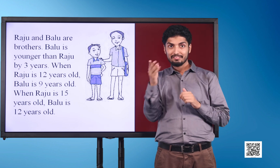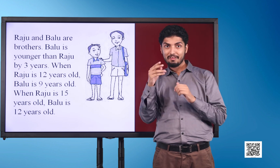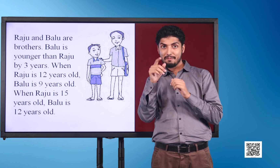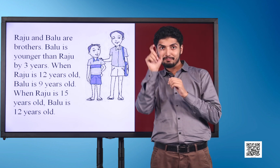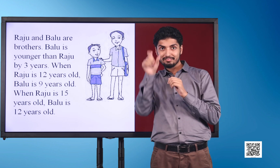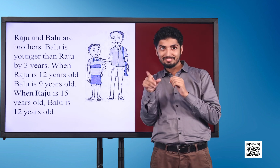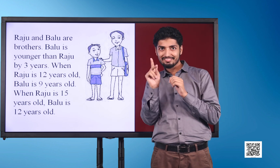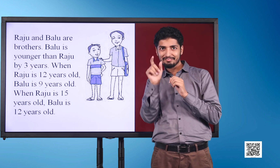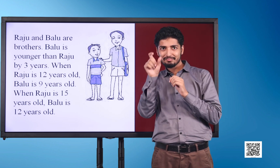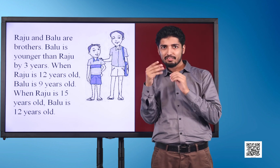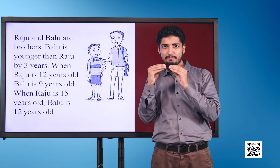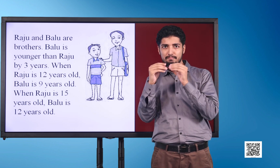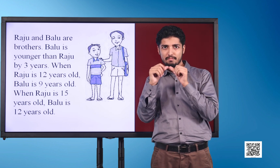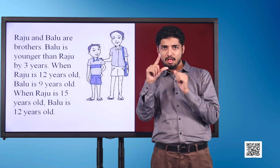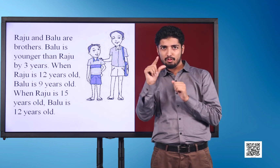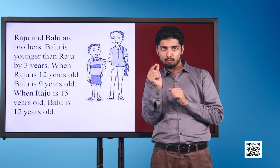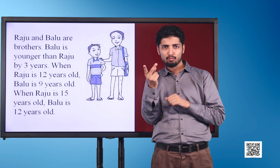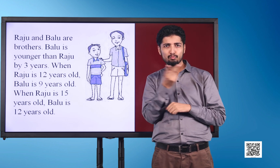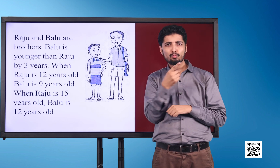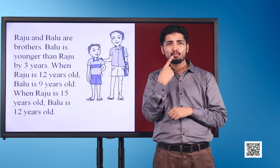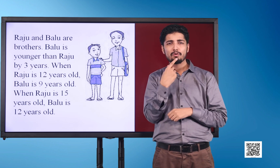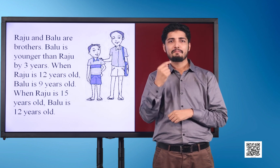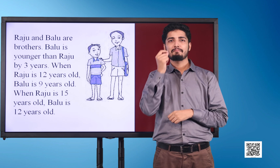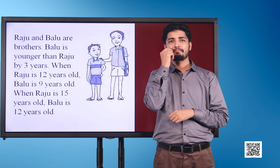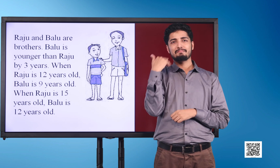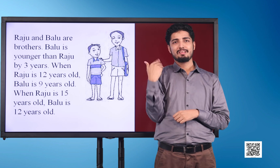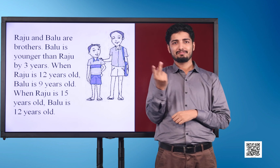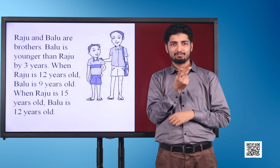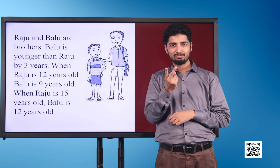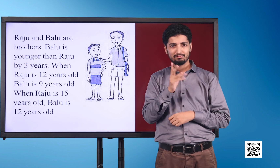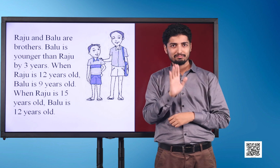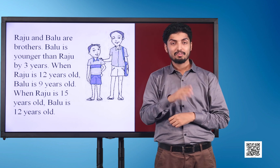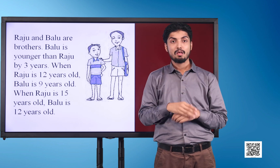Balu is 9 years old. When Raju is 15 years old, Balu is 12 years old.